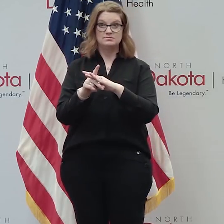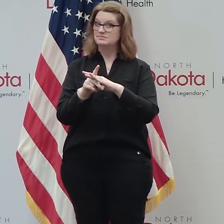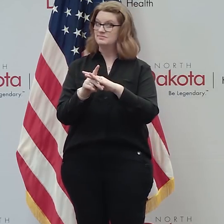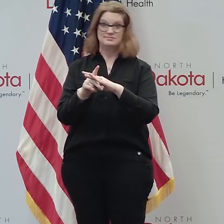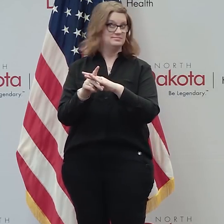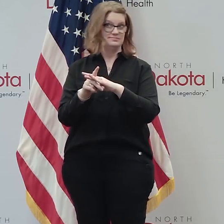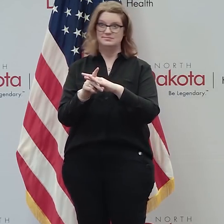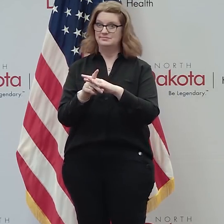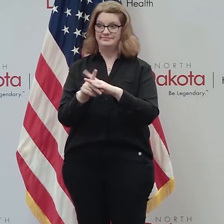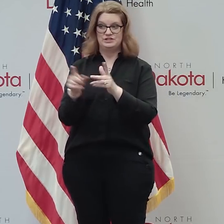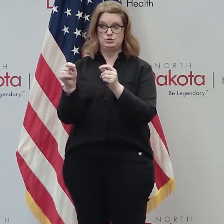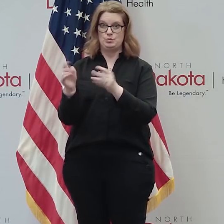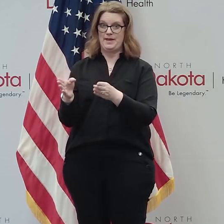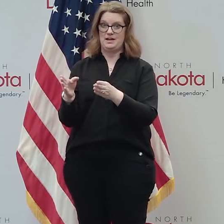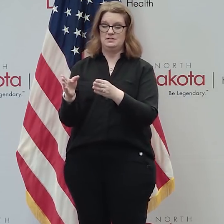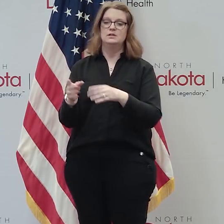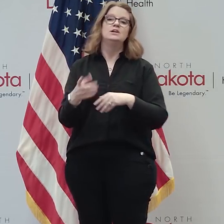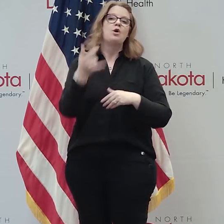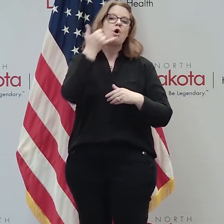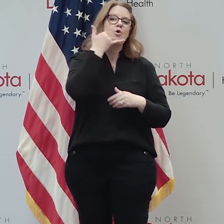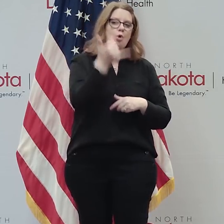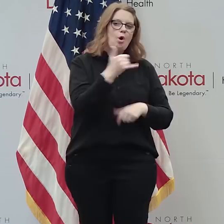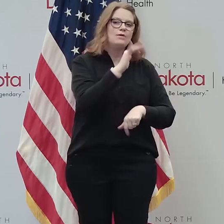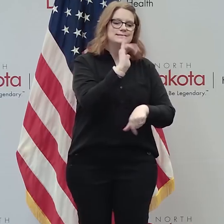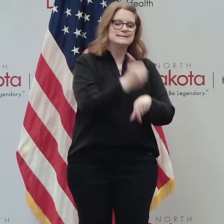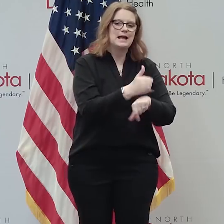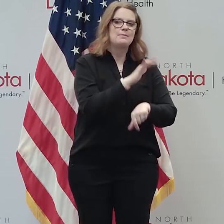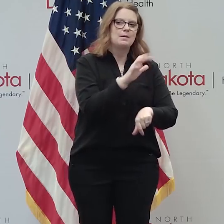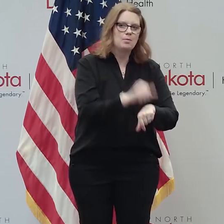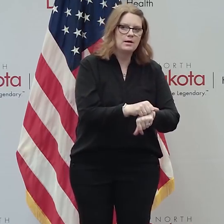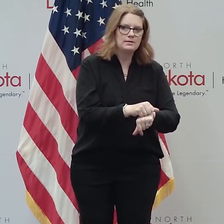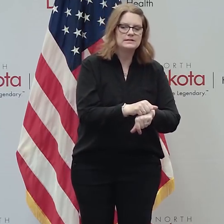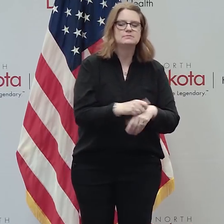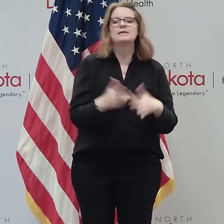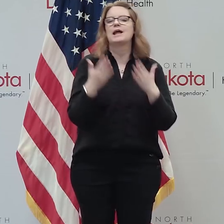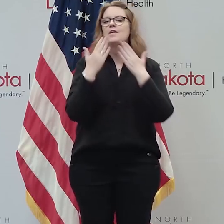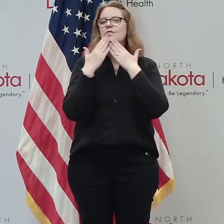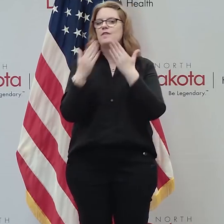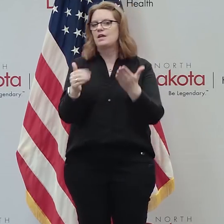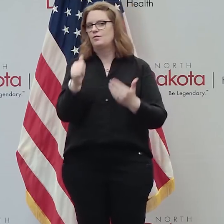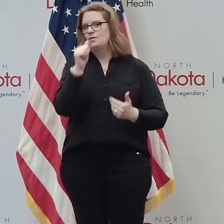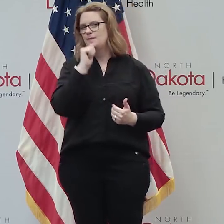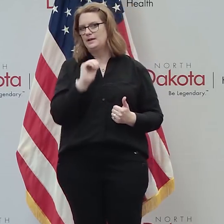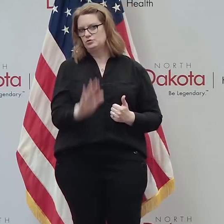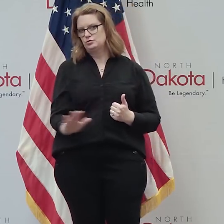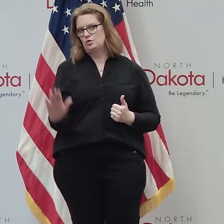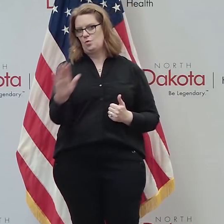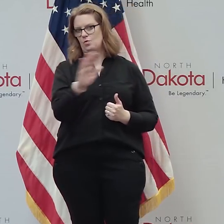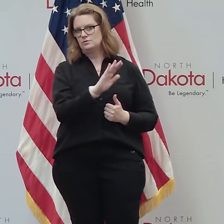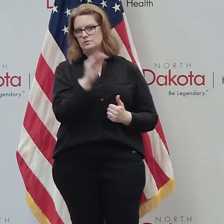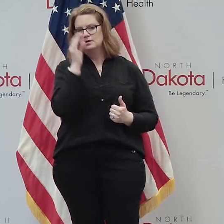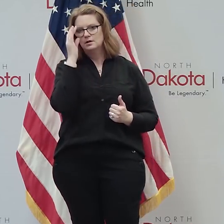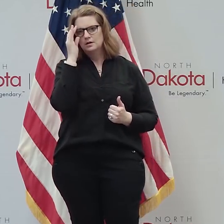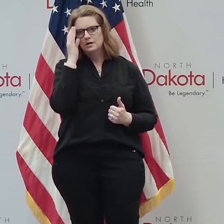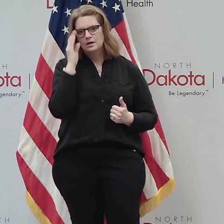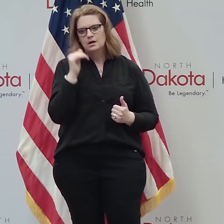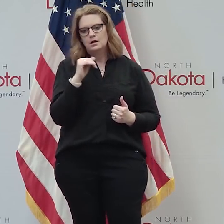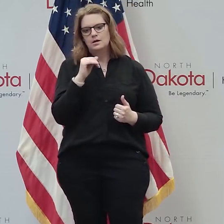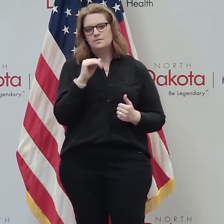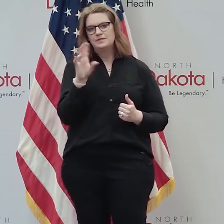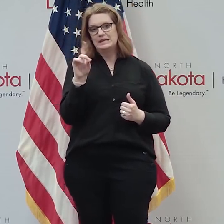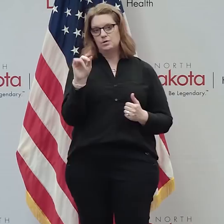work. You got to call and get an appointment, and we appreciate everybody's patience during this time. For the most current updates, go to